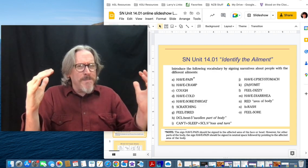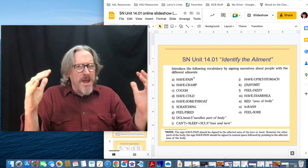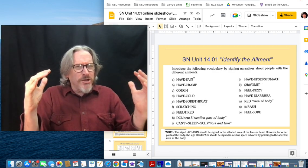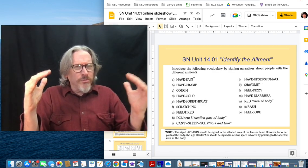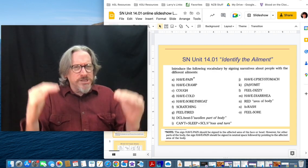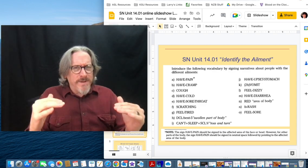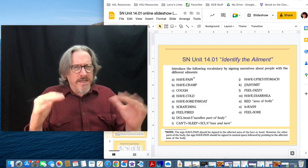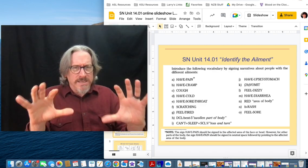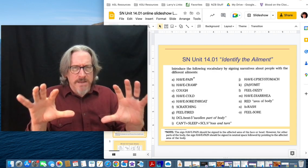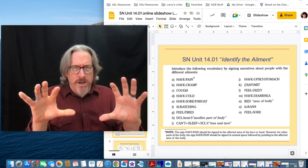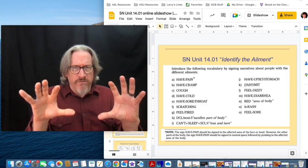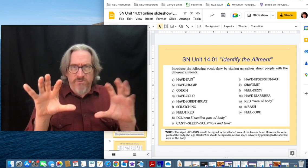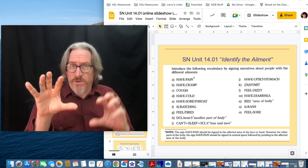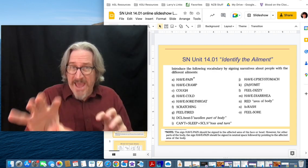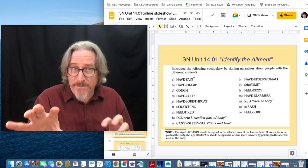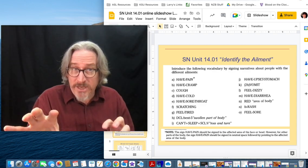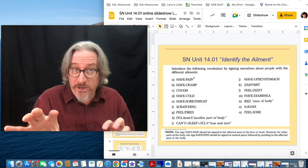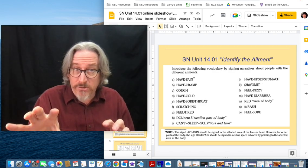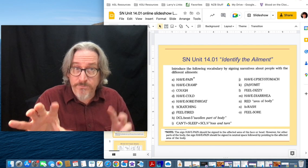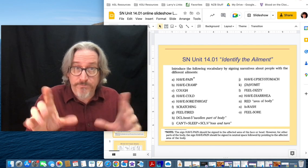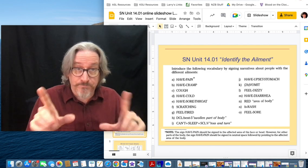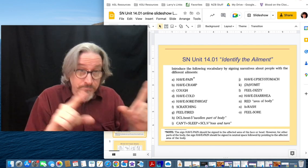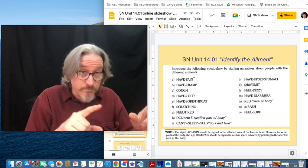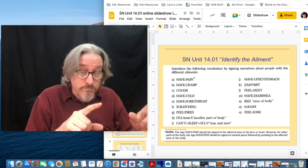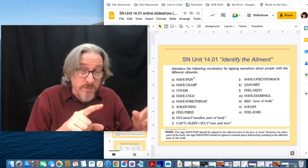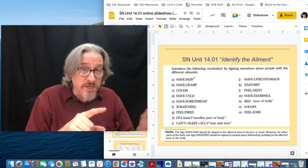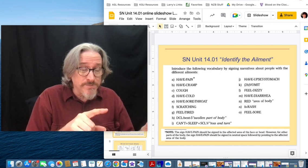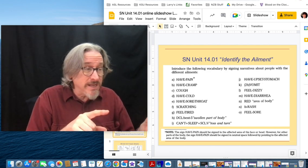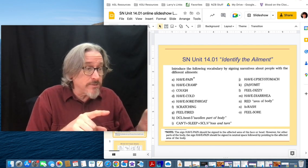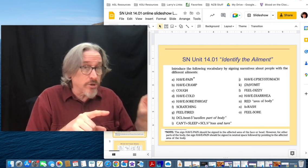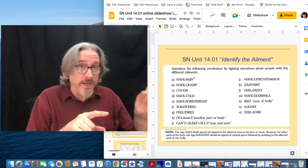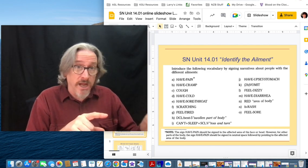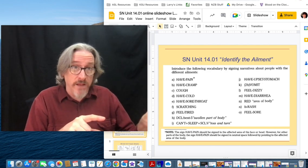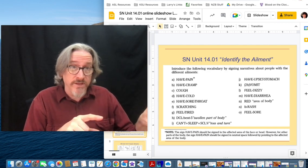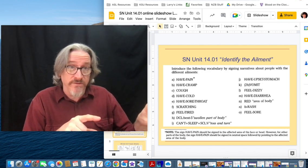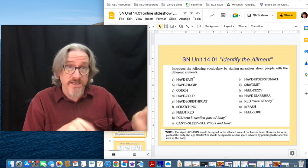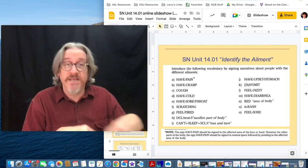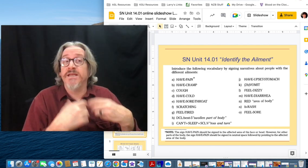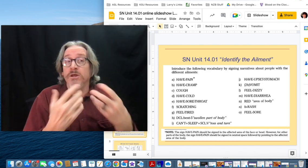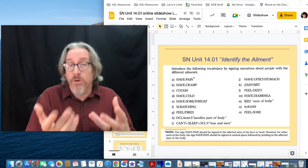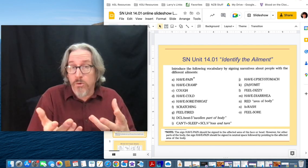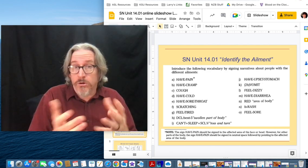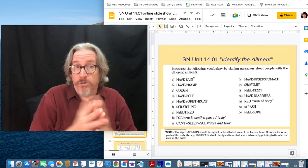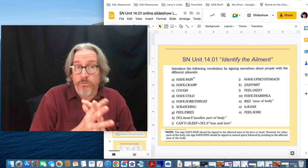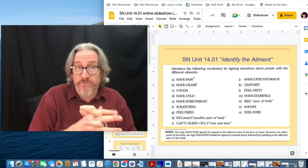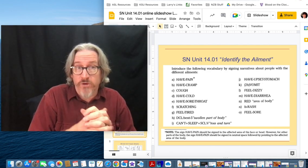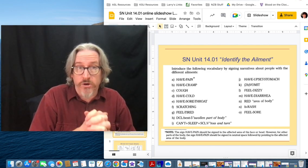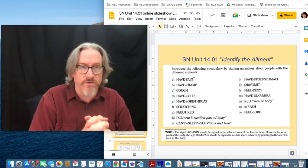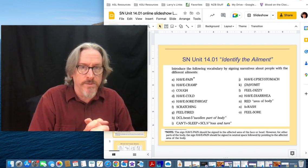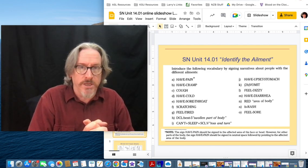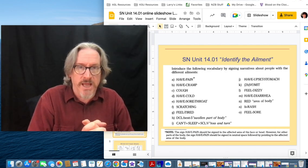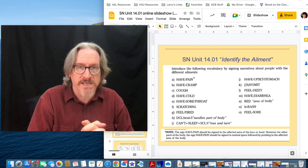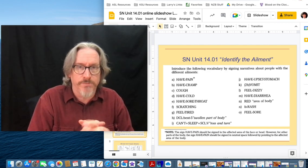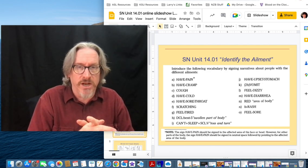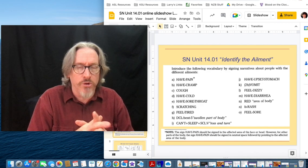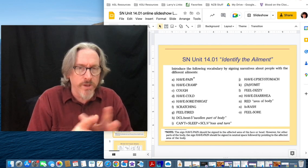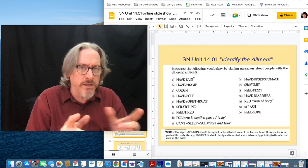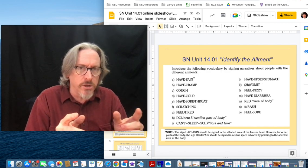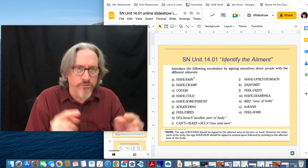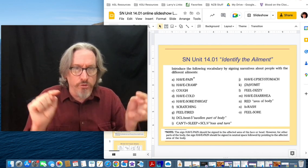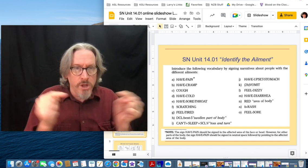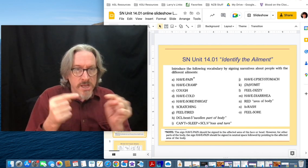So I'm not going to really spend a lot of time on the vocab in here because many of them are on the DVD or we've gone over them in class, but